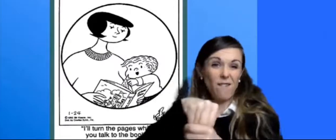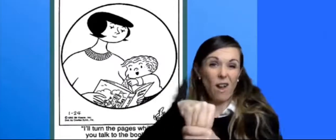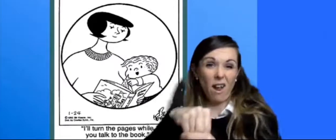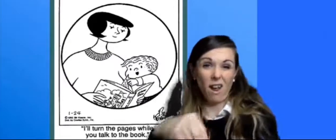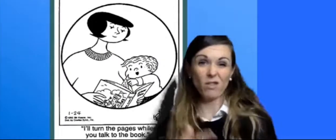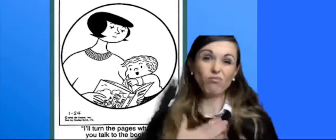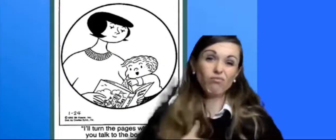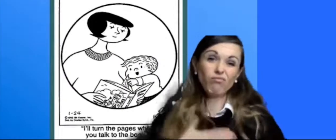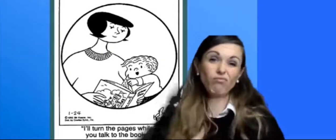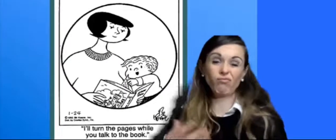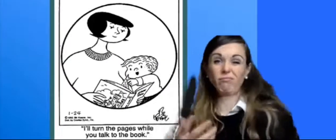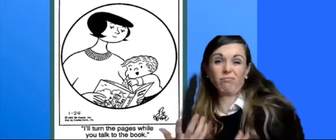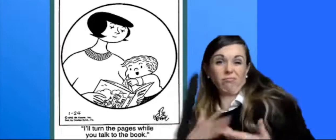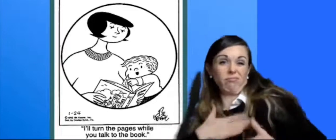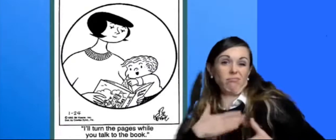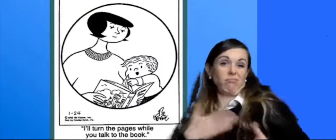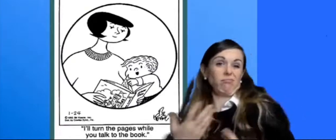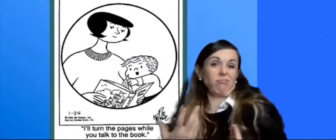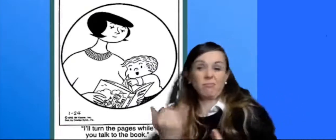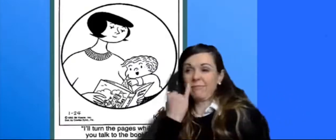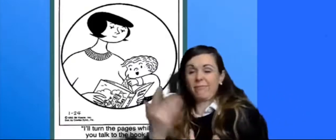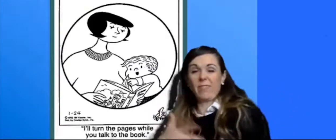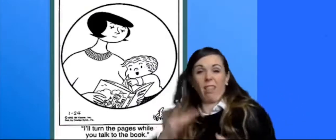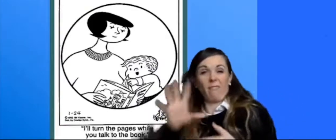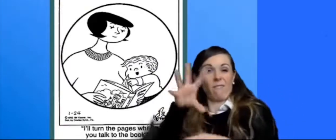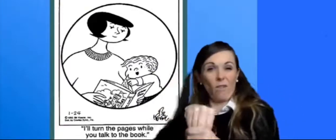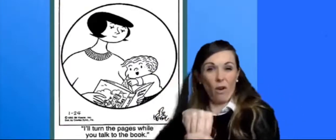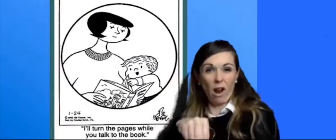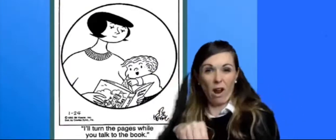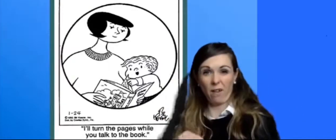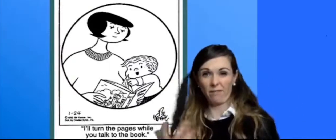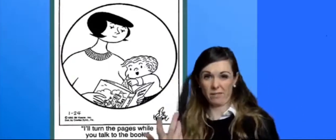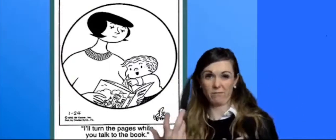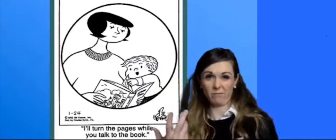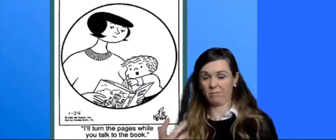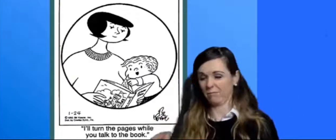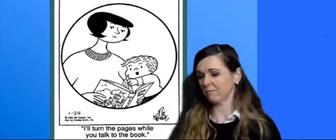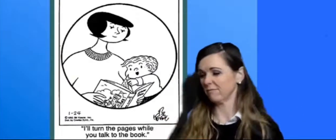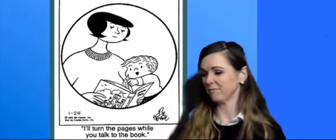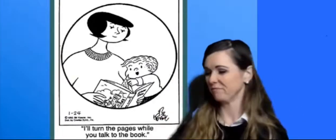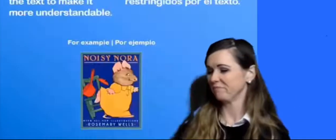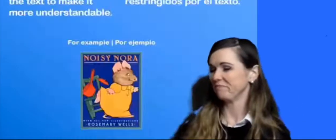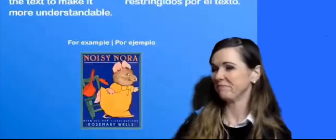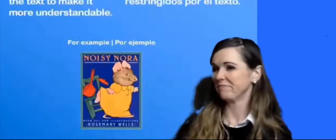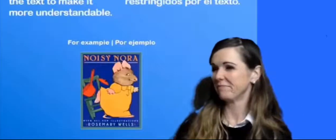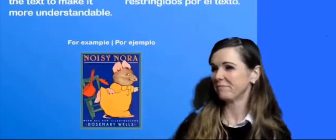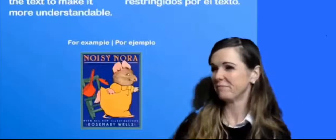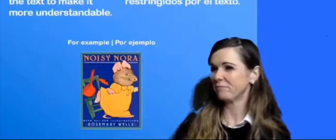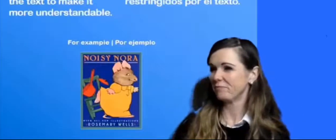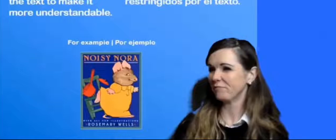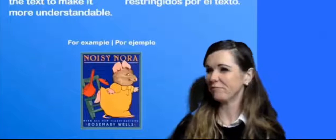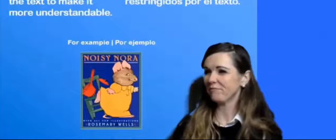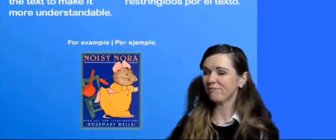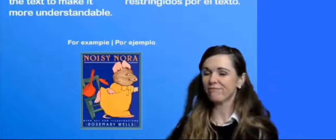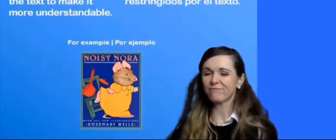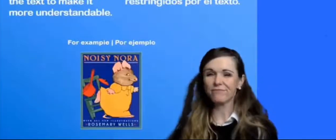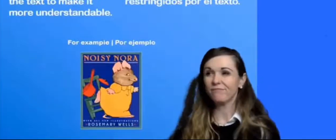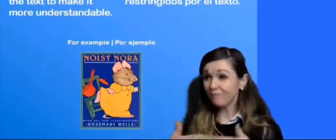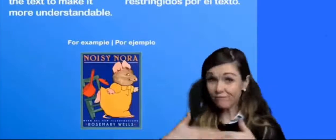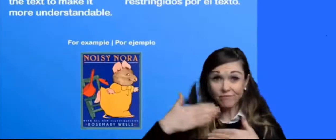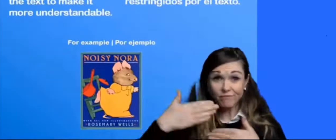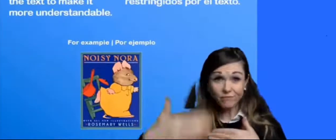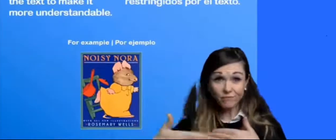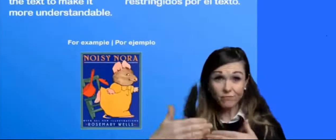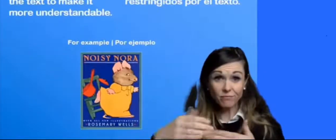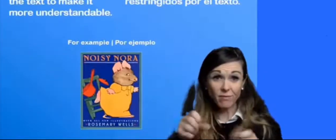really sweet. And, kids always want to feel involved. They enjoy that. They feel like they're a part of